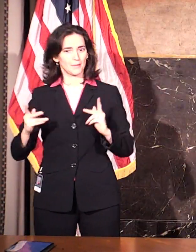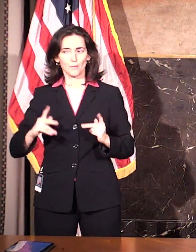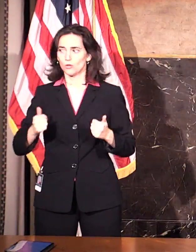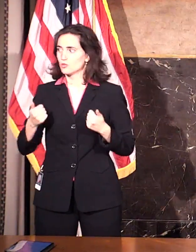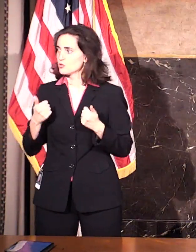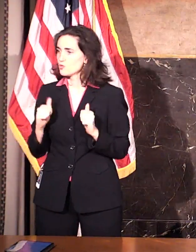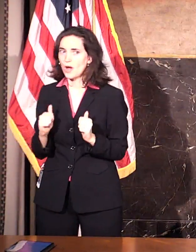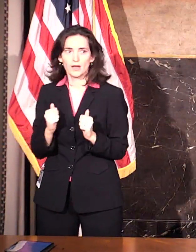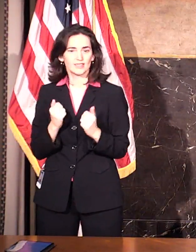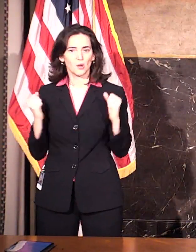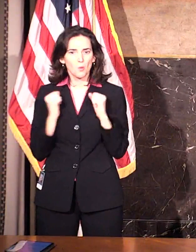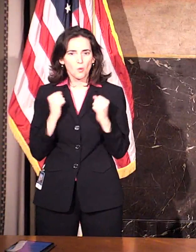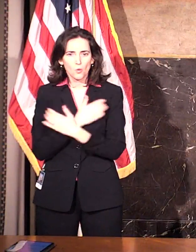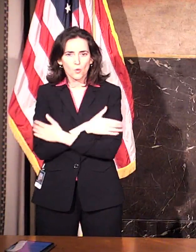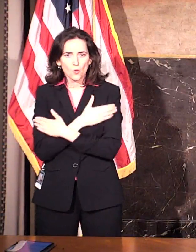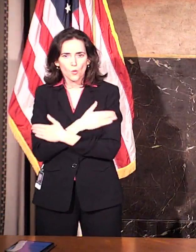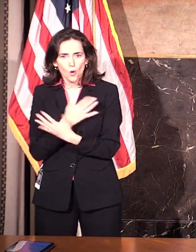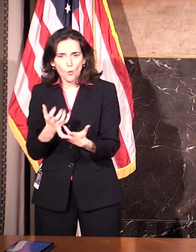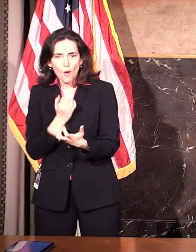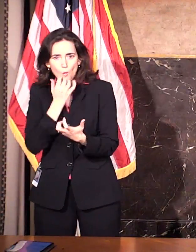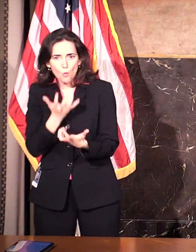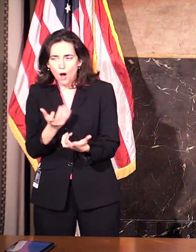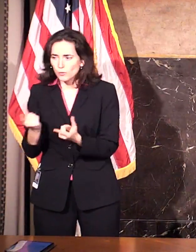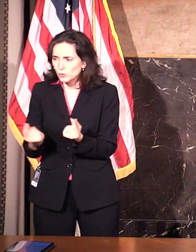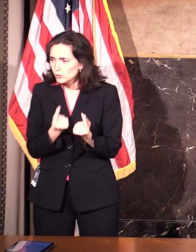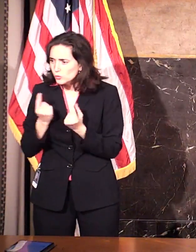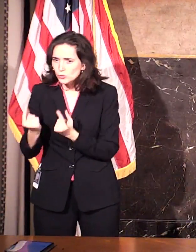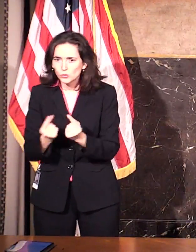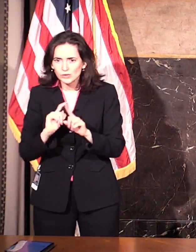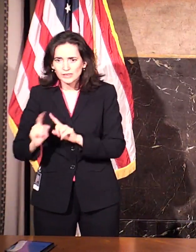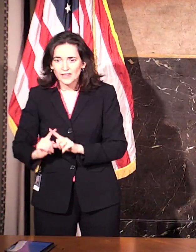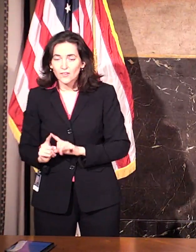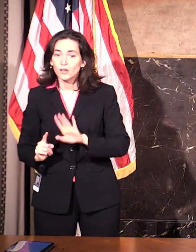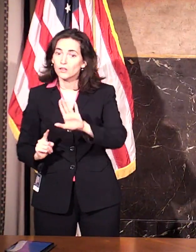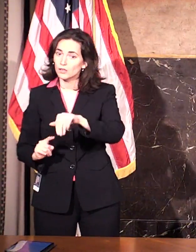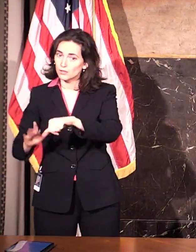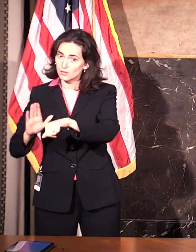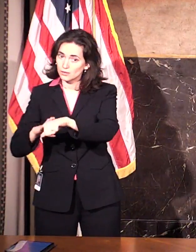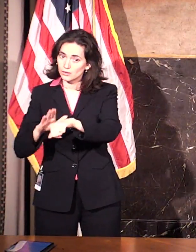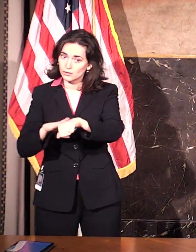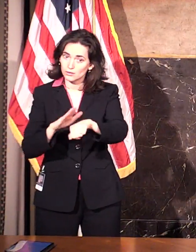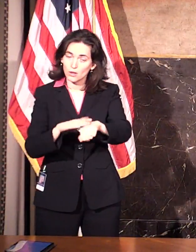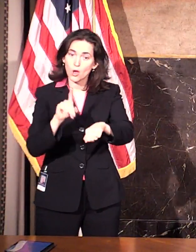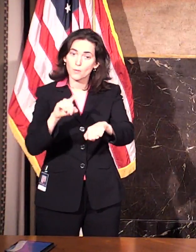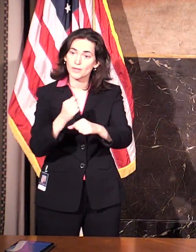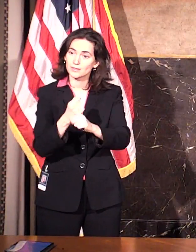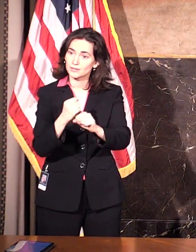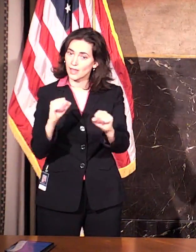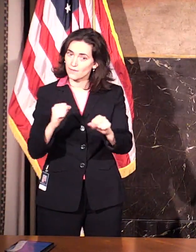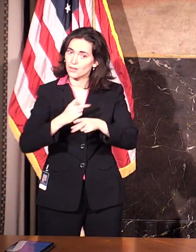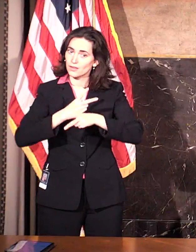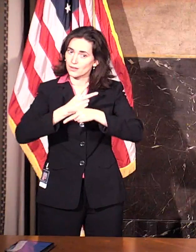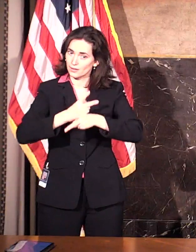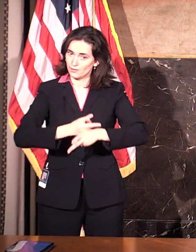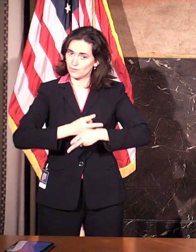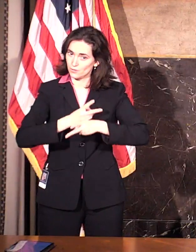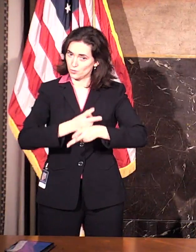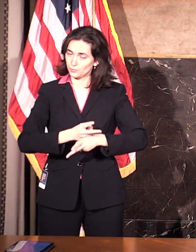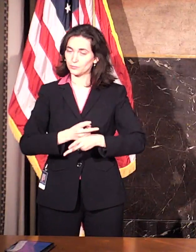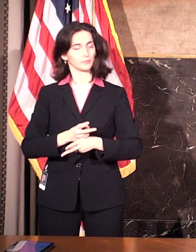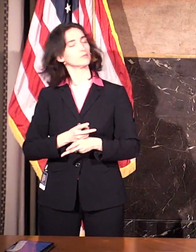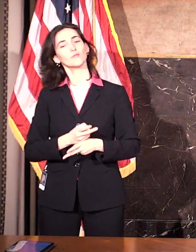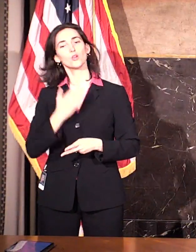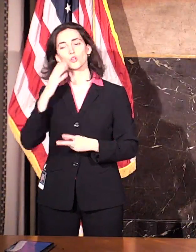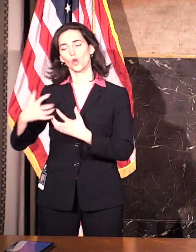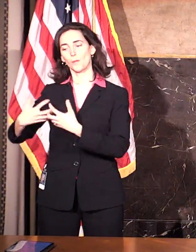that they can to stay warm, as well they should. We just need for people to be safe in doing so. And